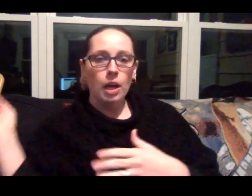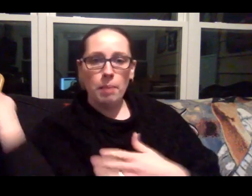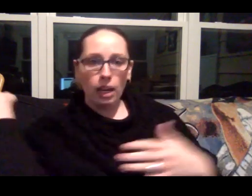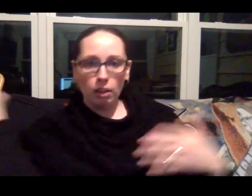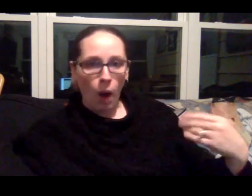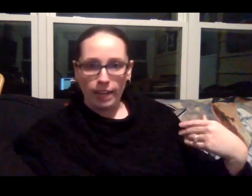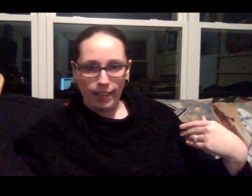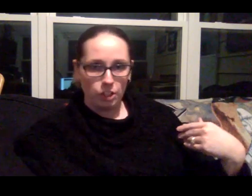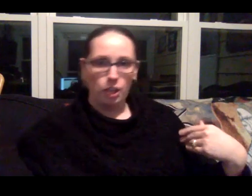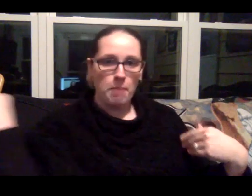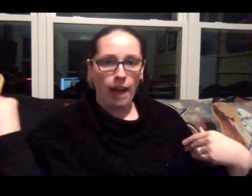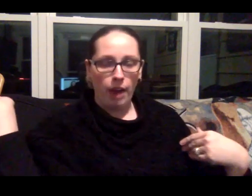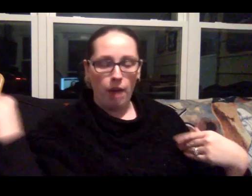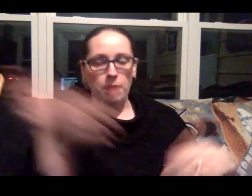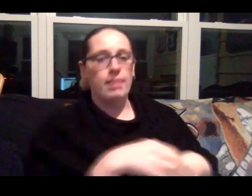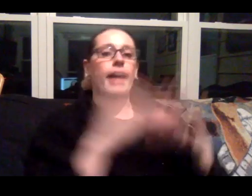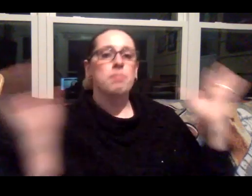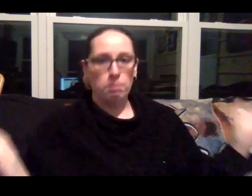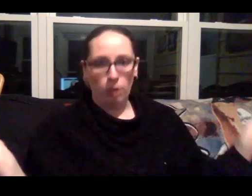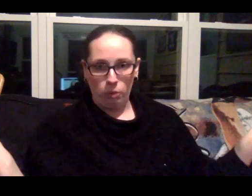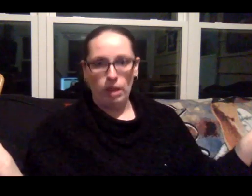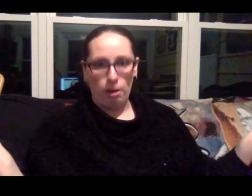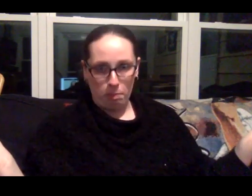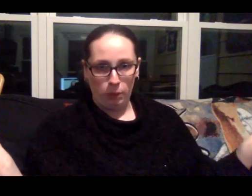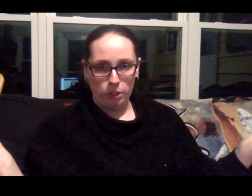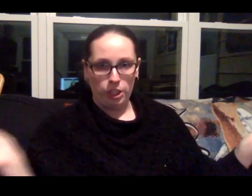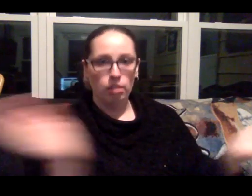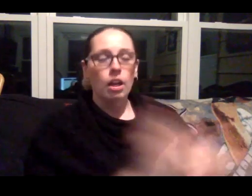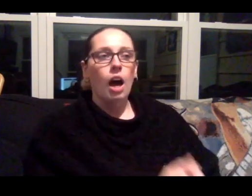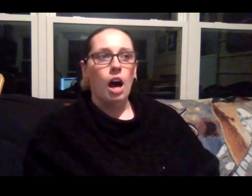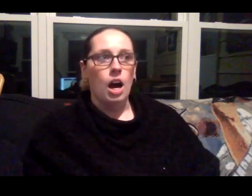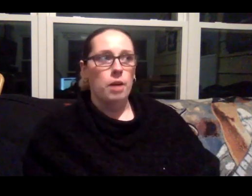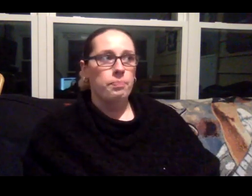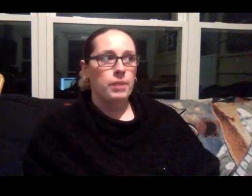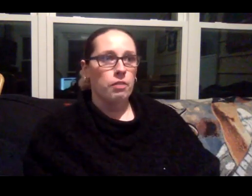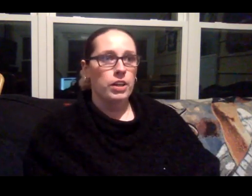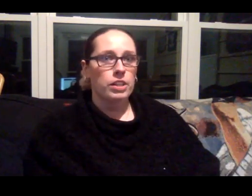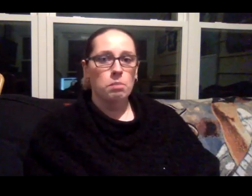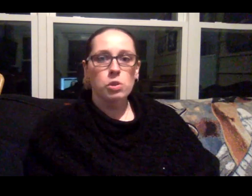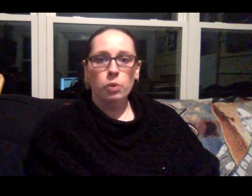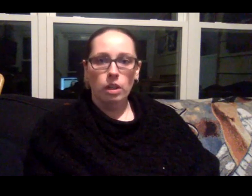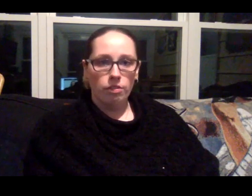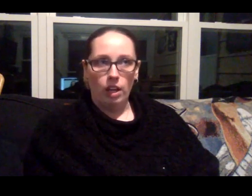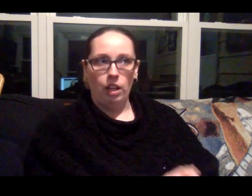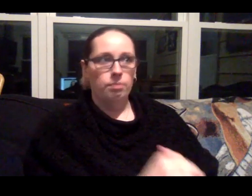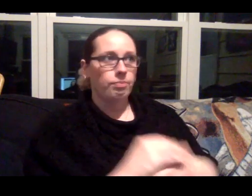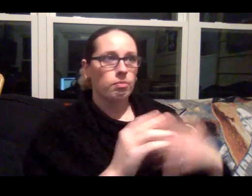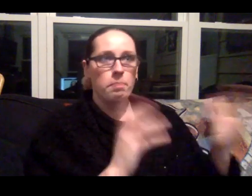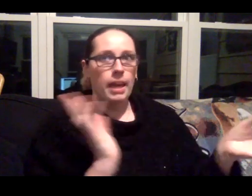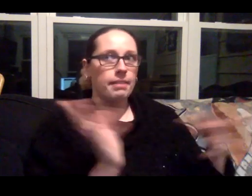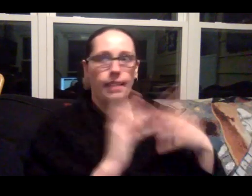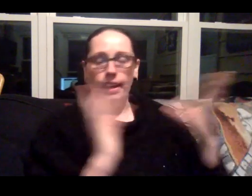know, a bottle of wine in the kitchen in the background. I mean, that can be blown out of proportion. Um, if there's some sort of, uh,